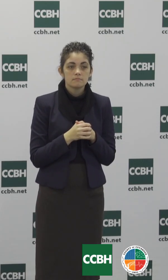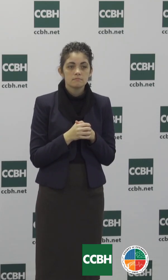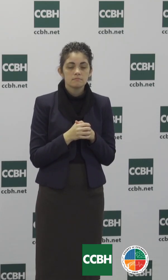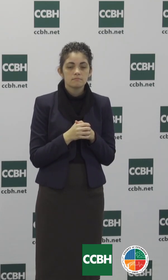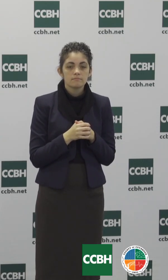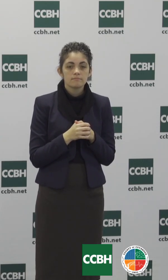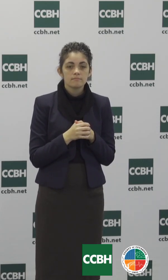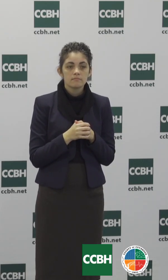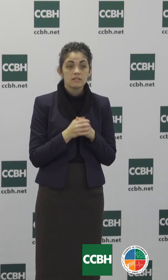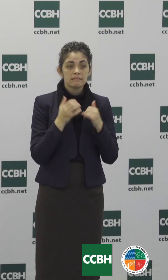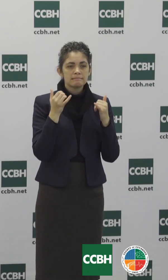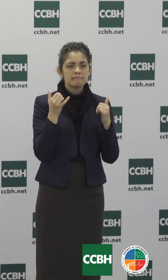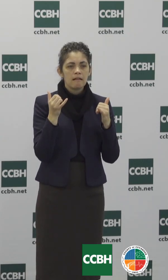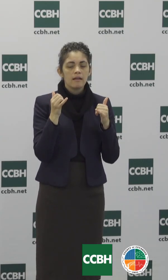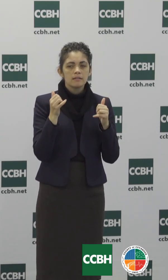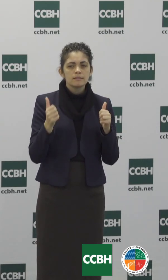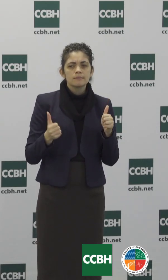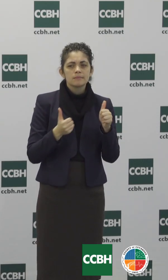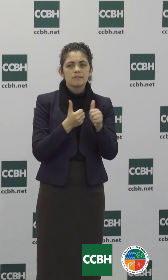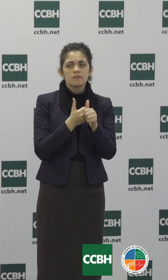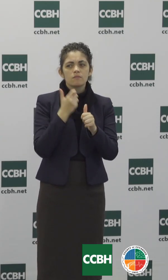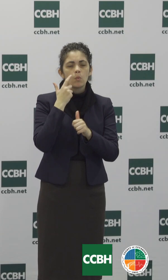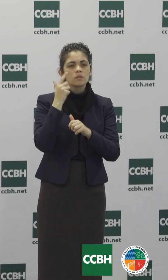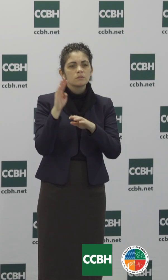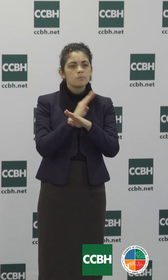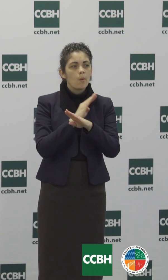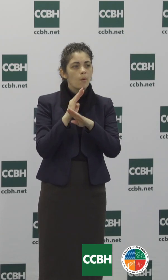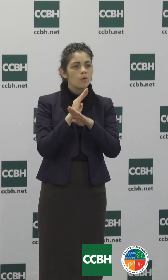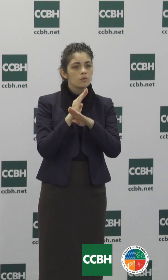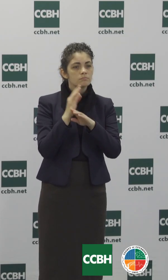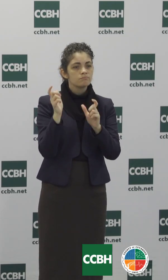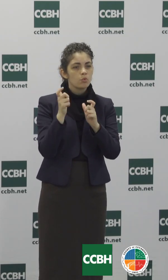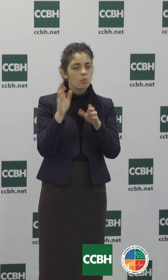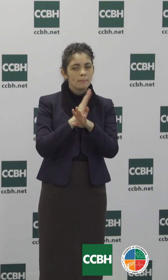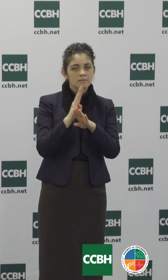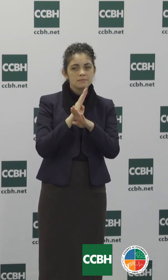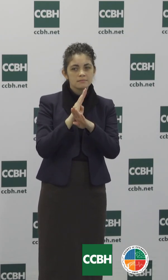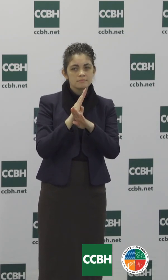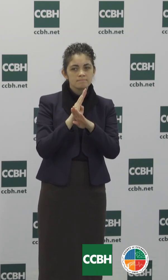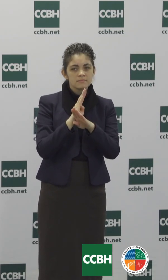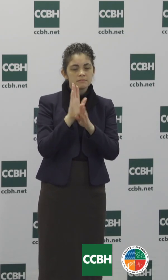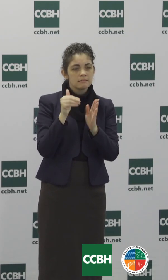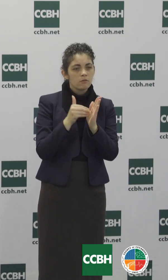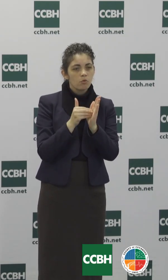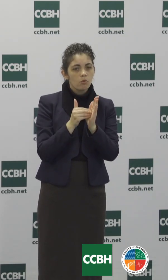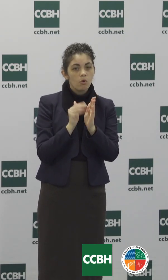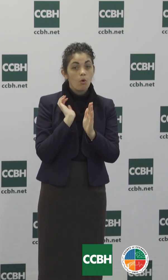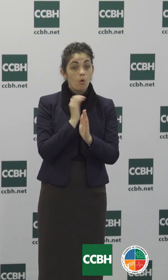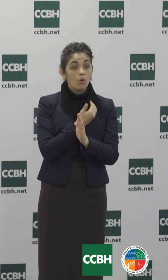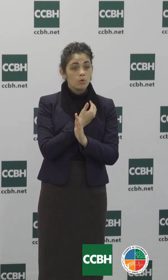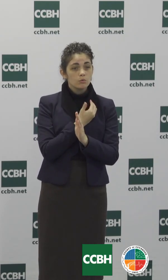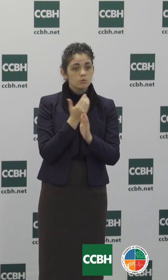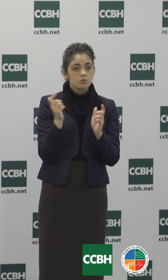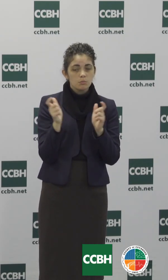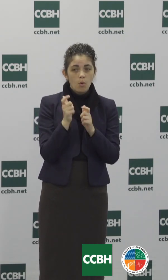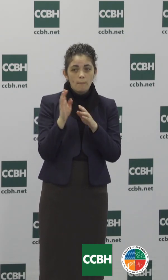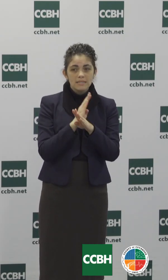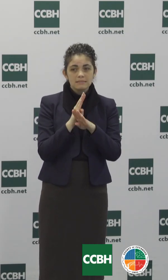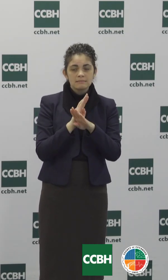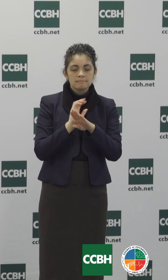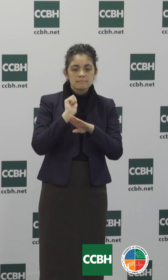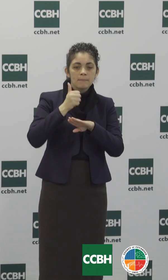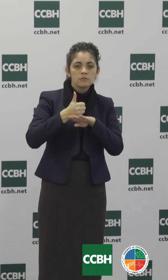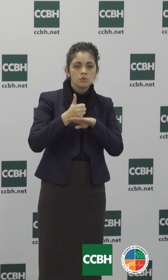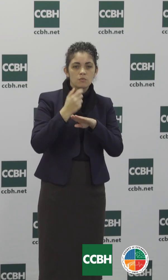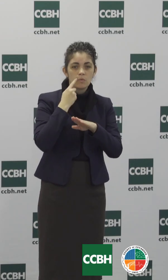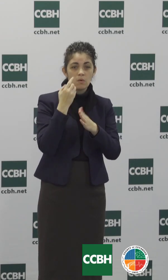Today I'd like to give you an update about our Small Business Resource Center. I want to announce that our Small Business Stabilization Fund